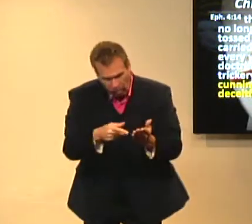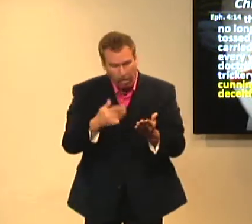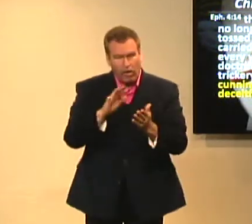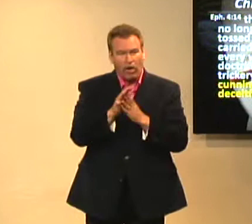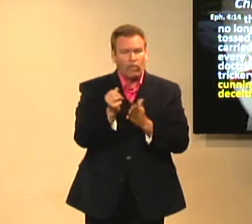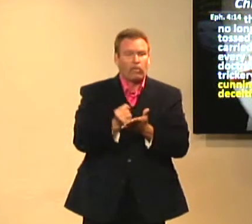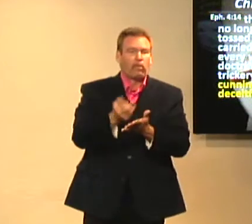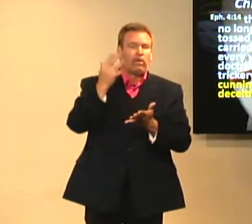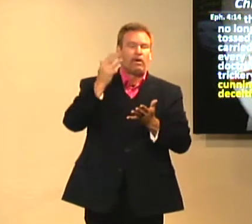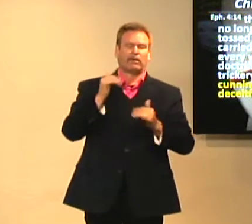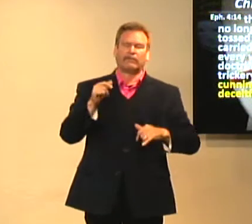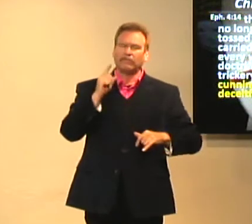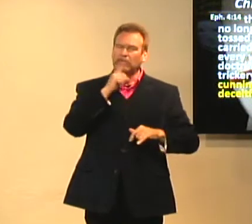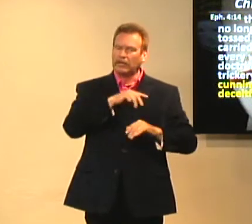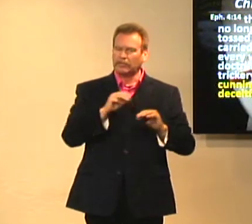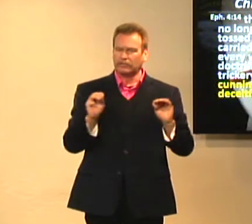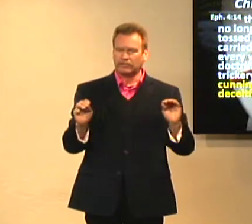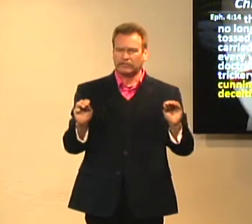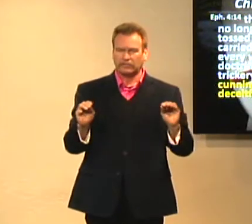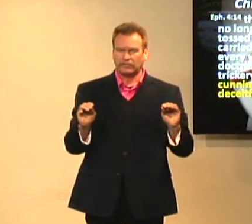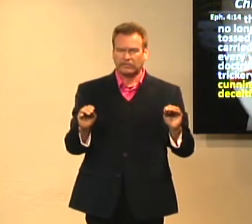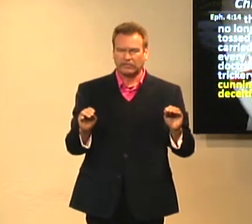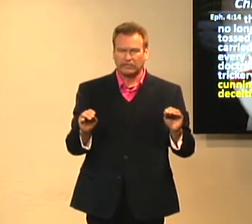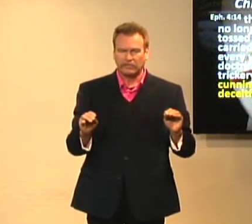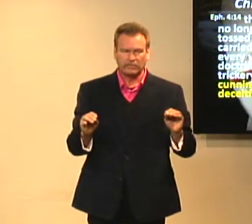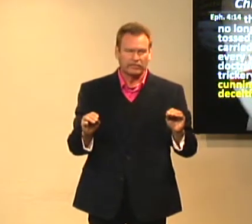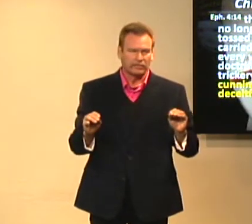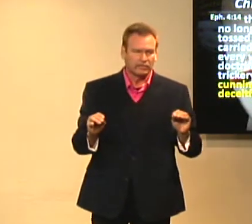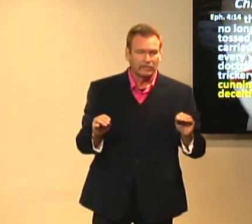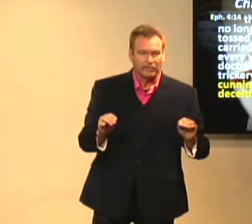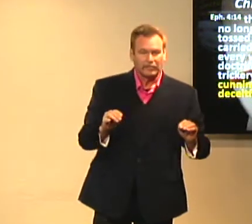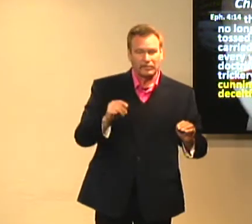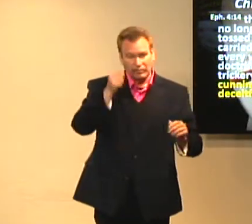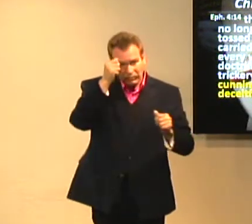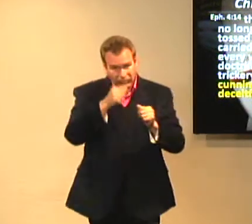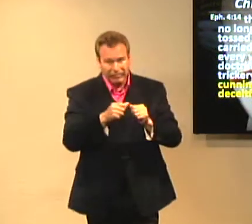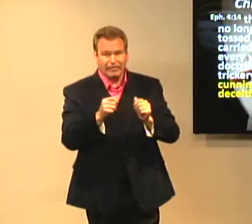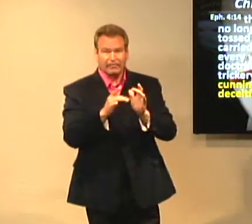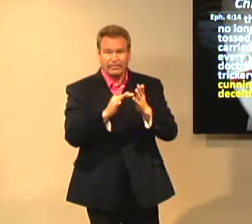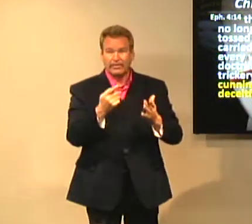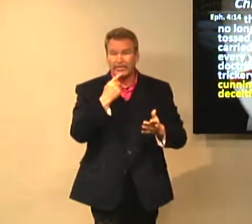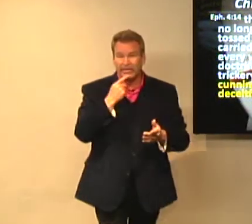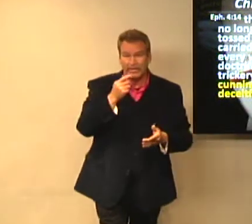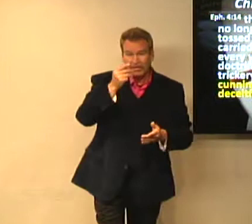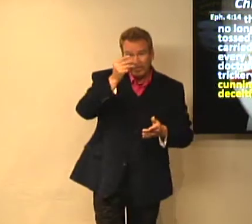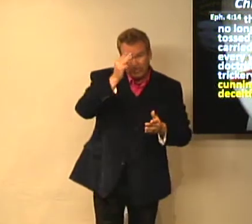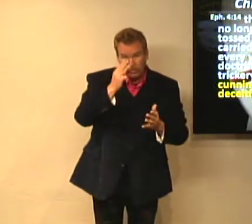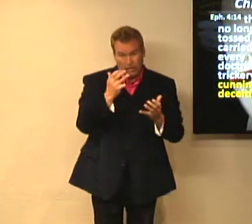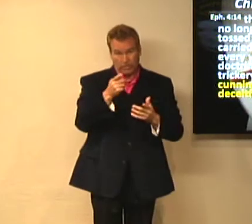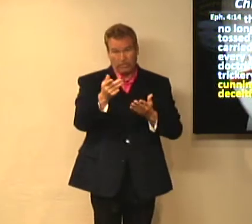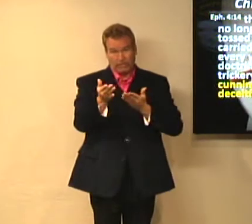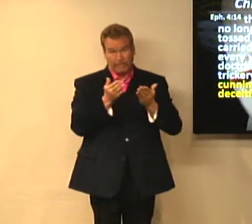Somebody thinks, oh, they're going to buy something and become wealthy. Maybe this quick action plan to become wealthy.